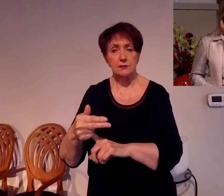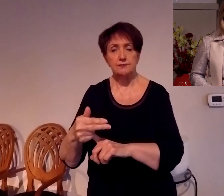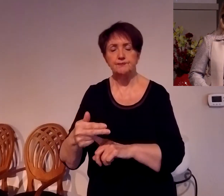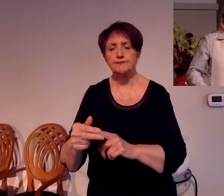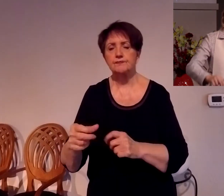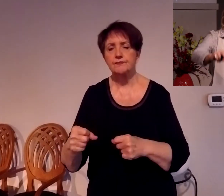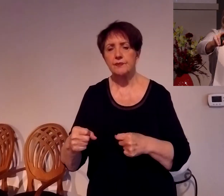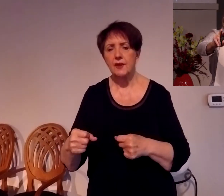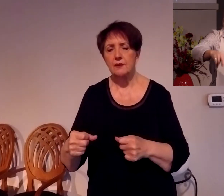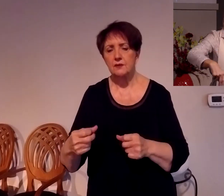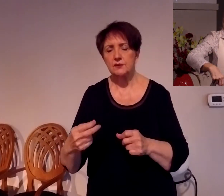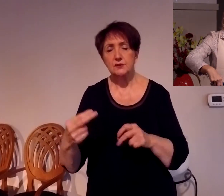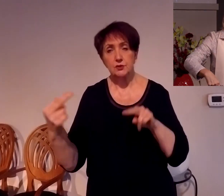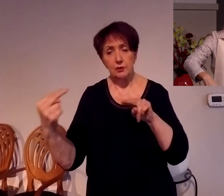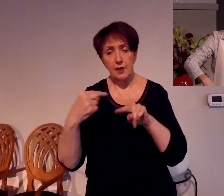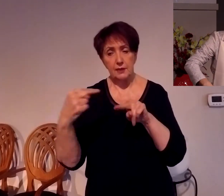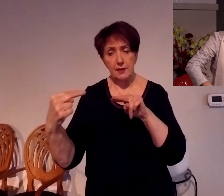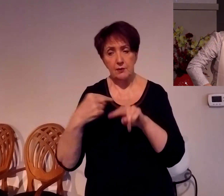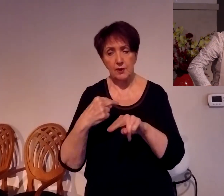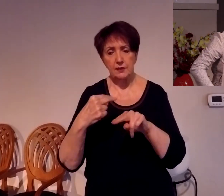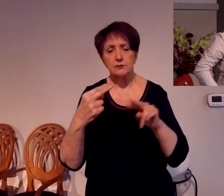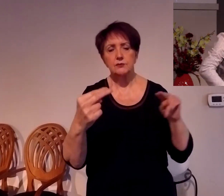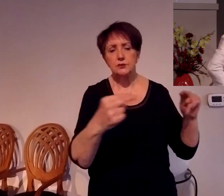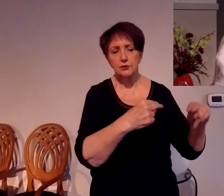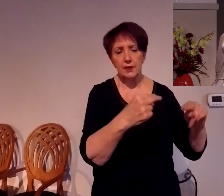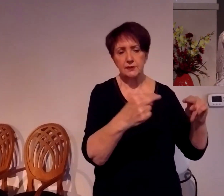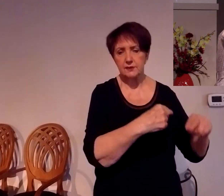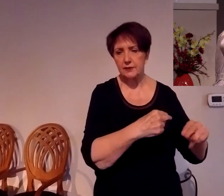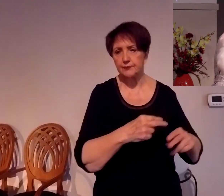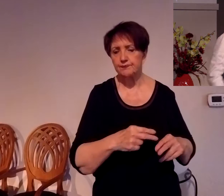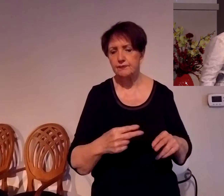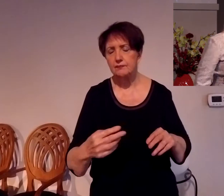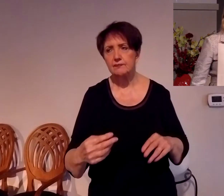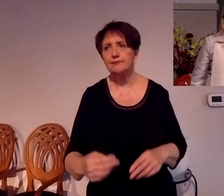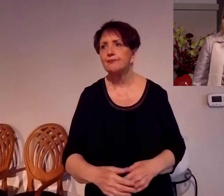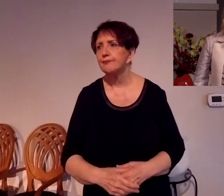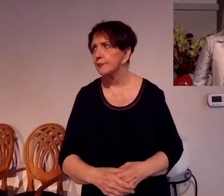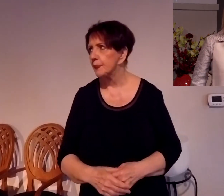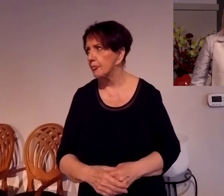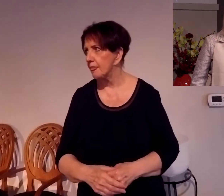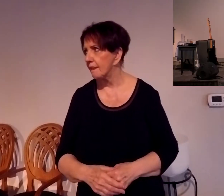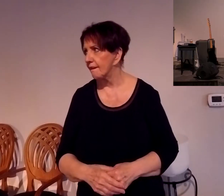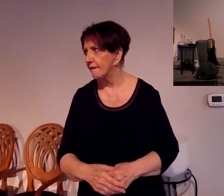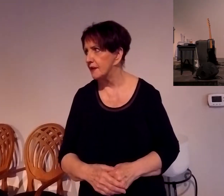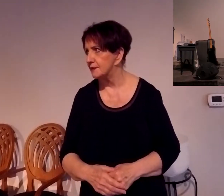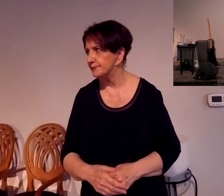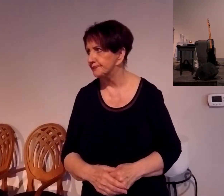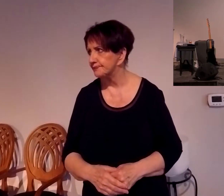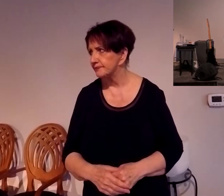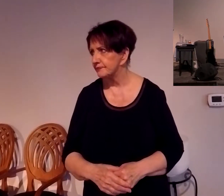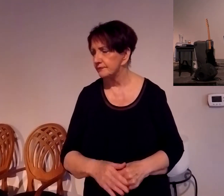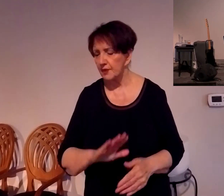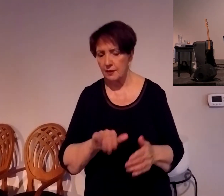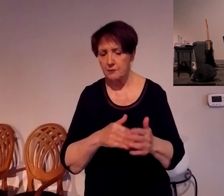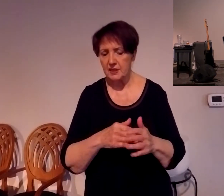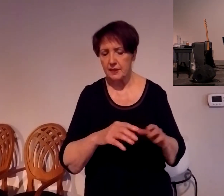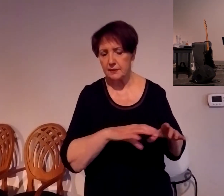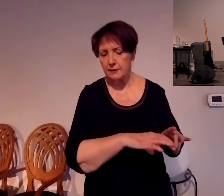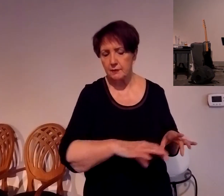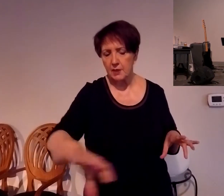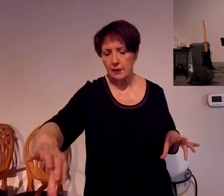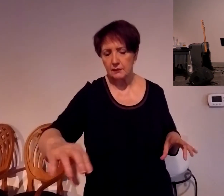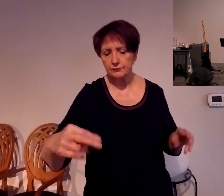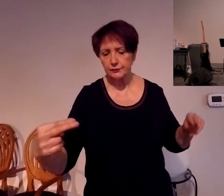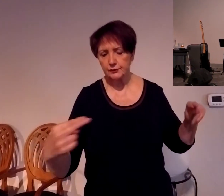was a 2-laner and a 2-laner. 2 lanes here, 2 lanes there, median. You get the picture, right?